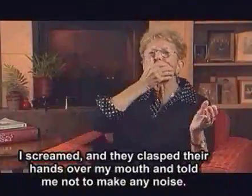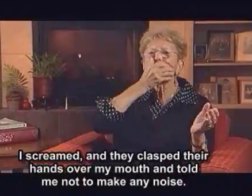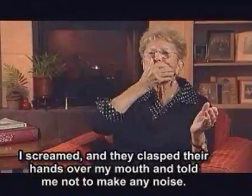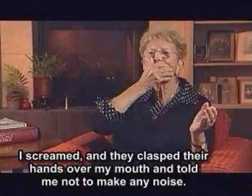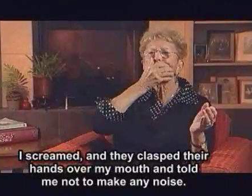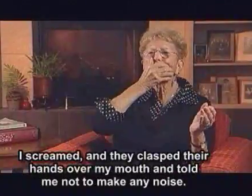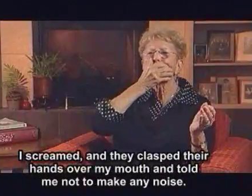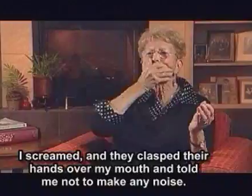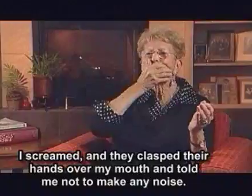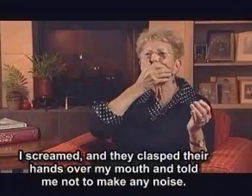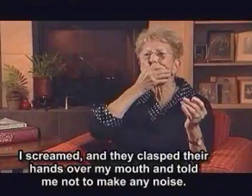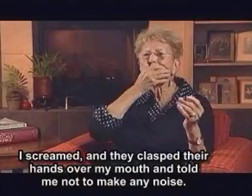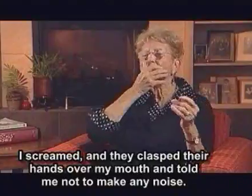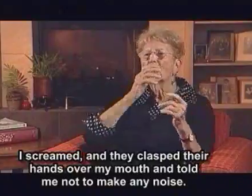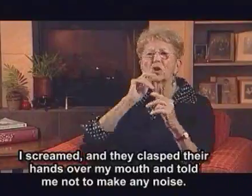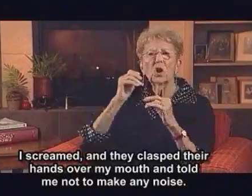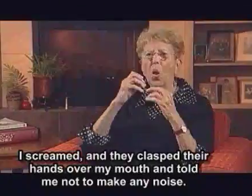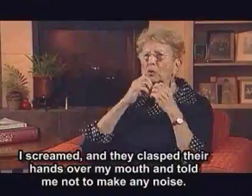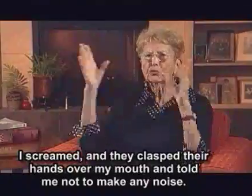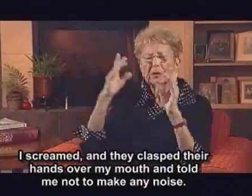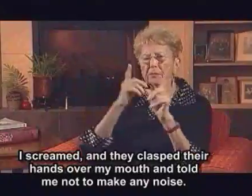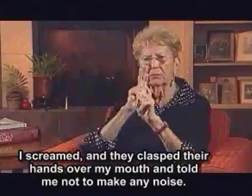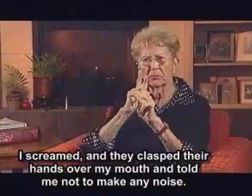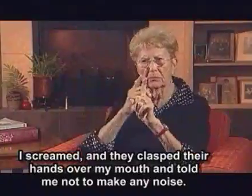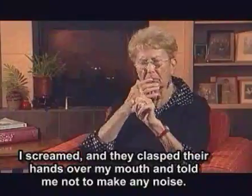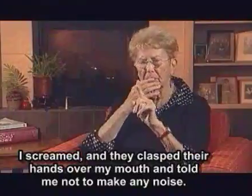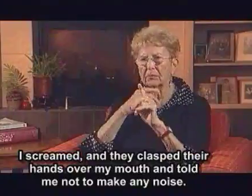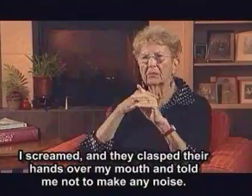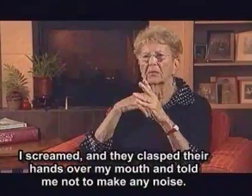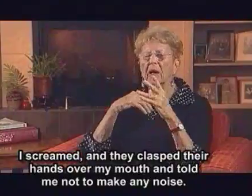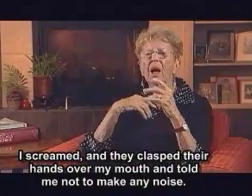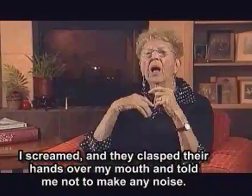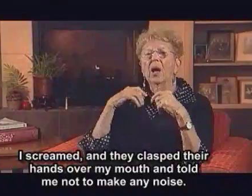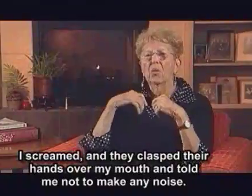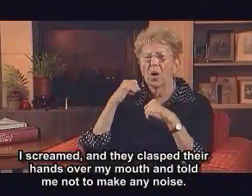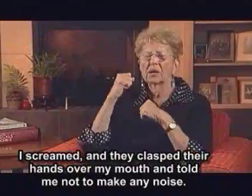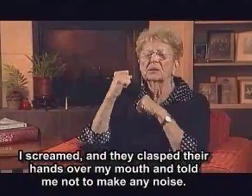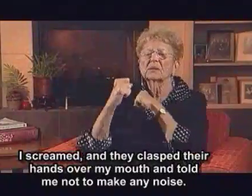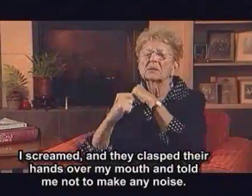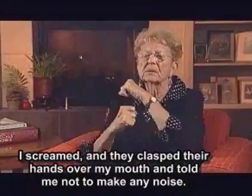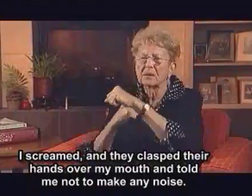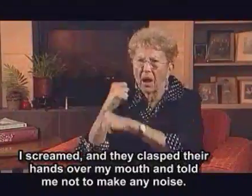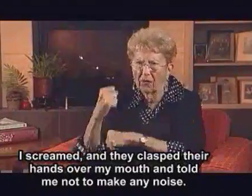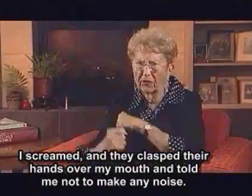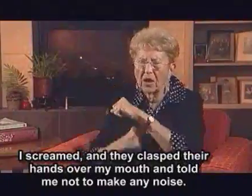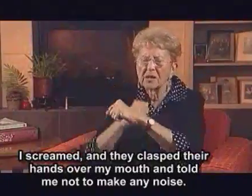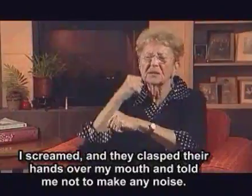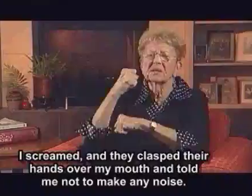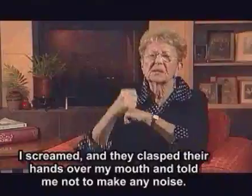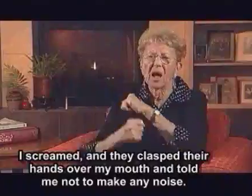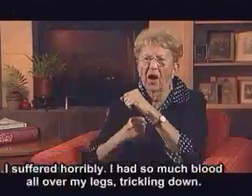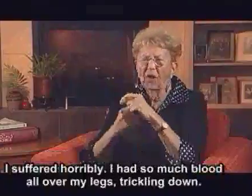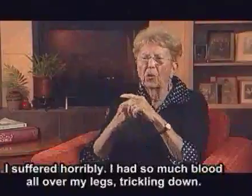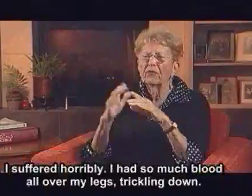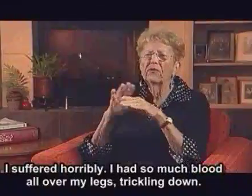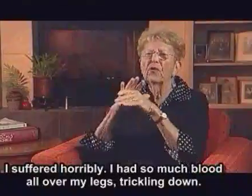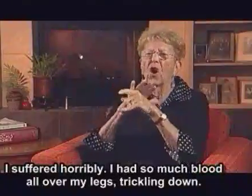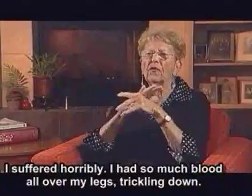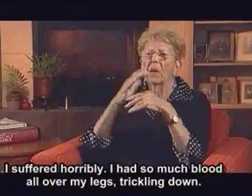I screamed, and they clasped their hands over my mouth and told me not to make any noise. I suffered